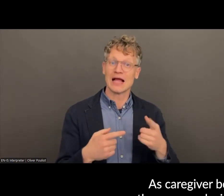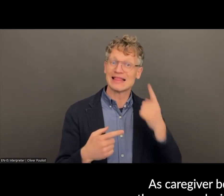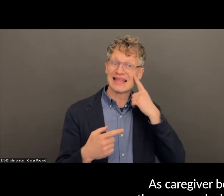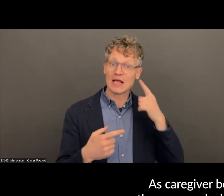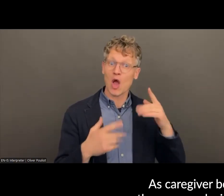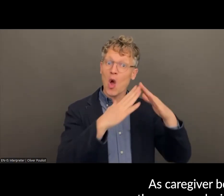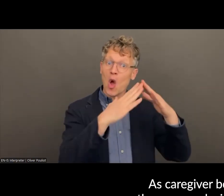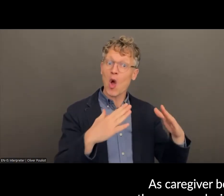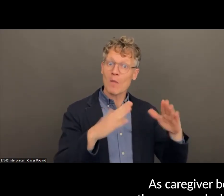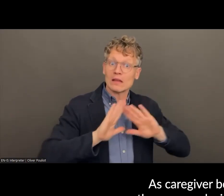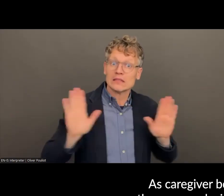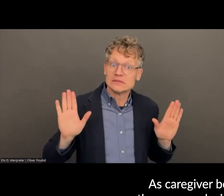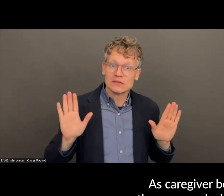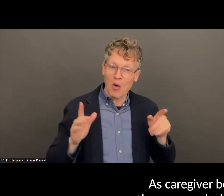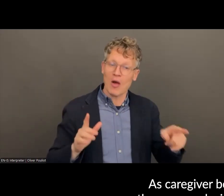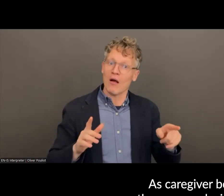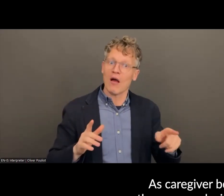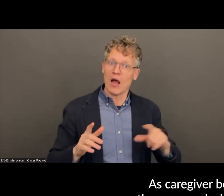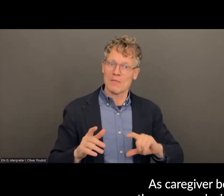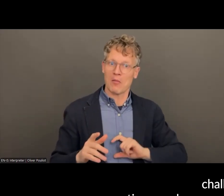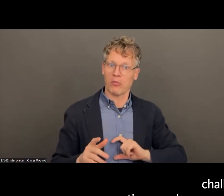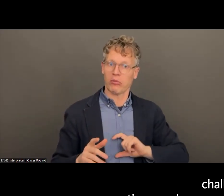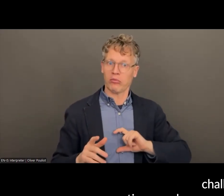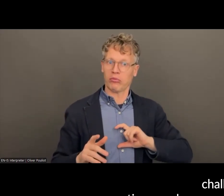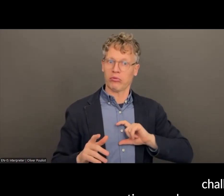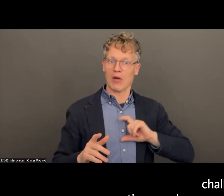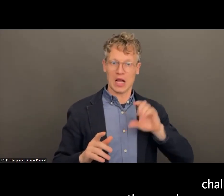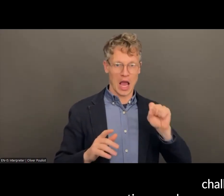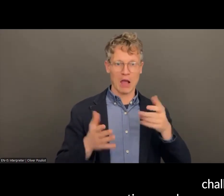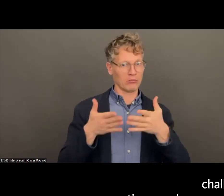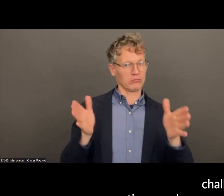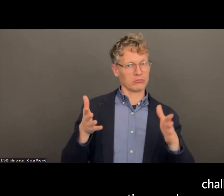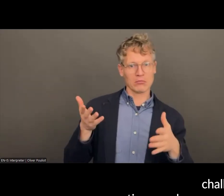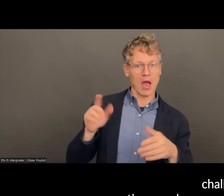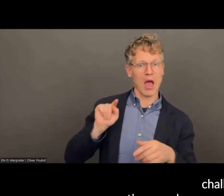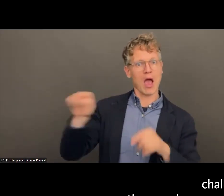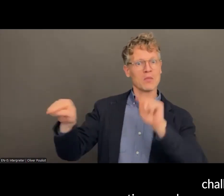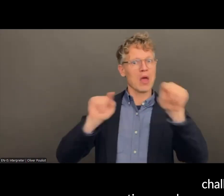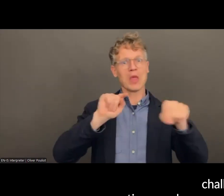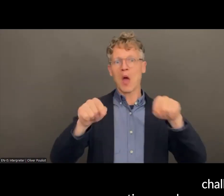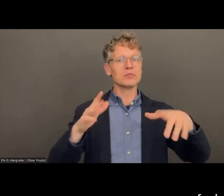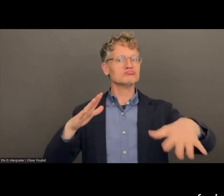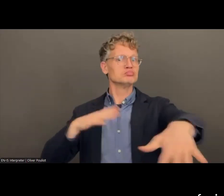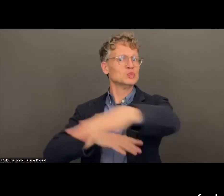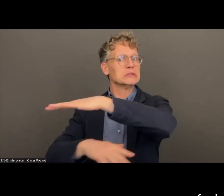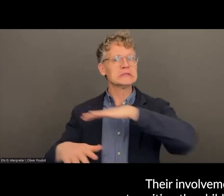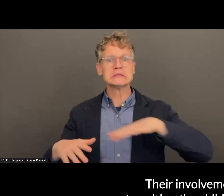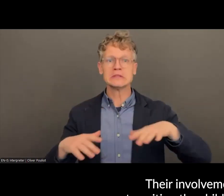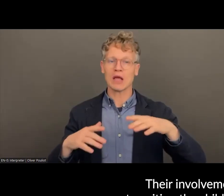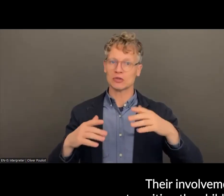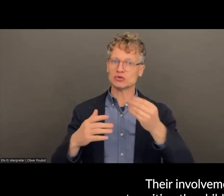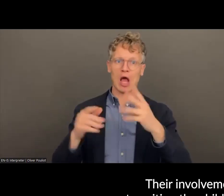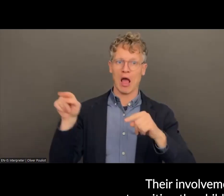caregiver became confident, they engaged with the community's challenges, stigma, and preparedness for the teachers for inclusion.